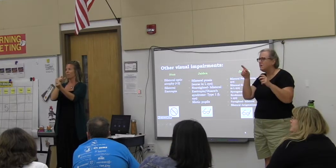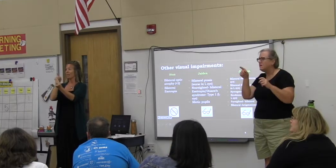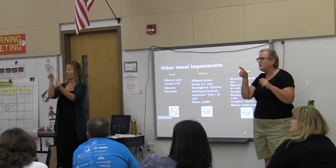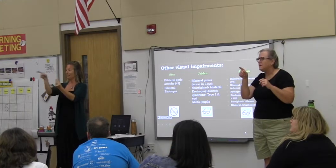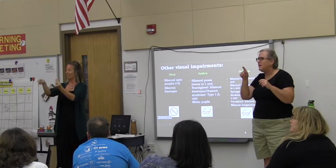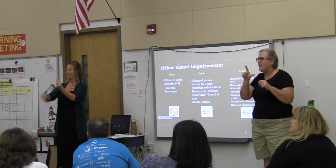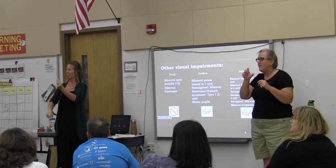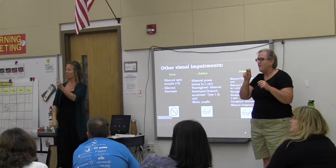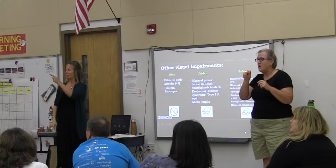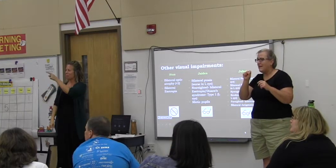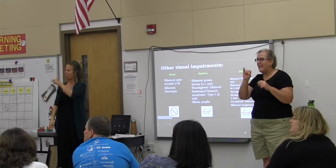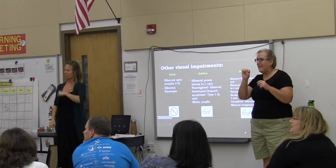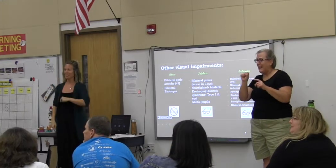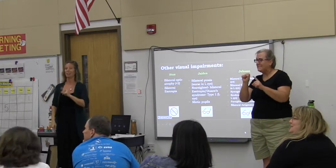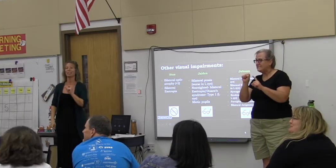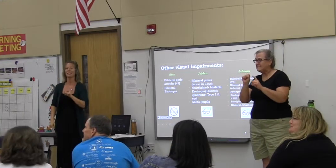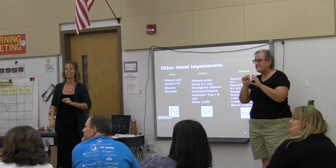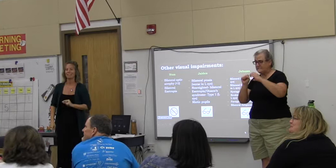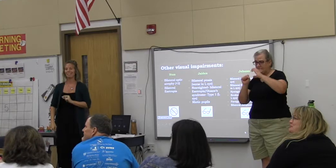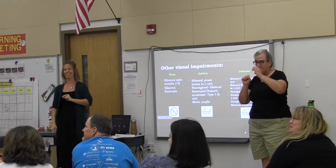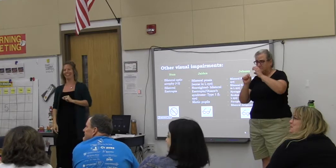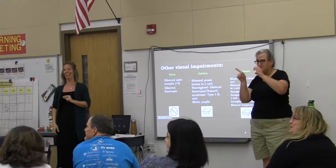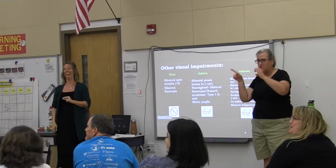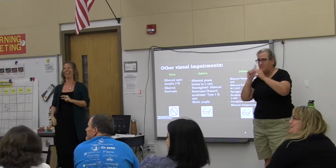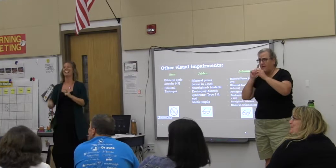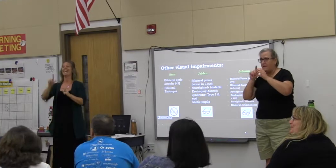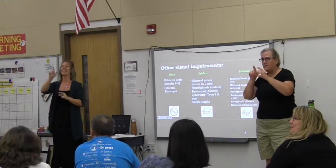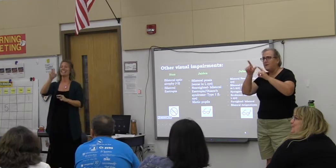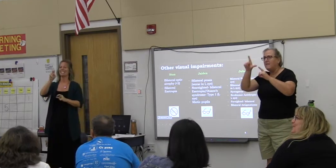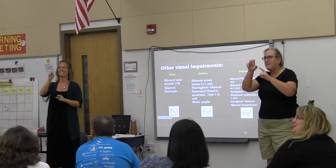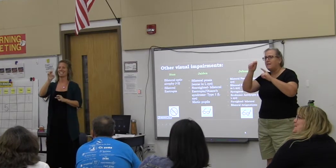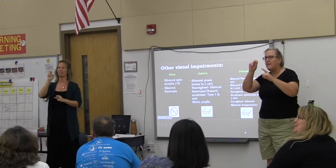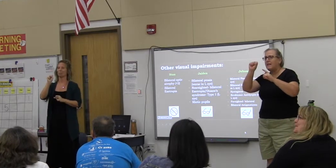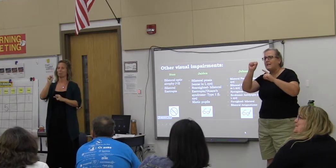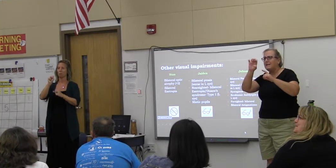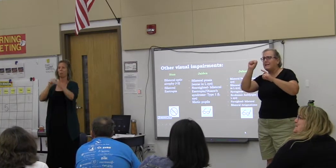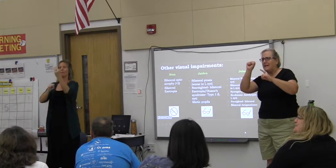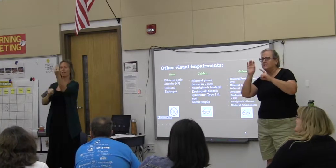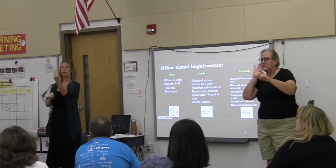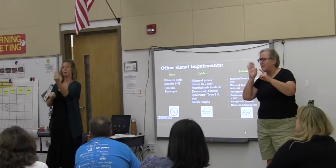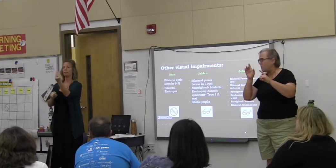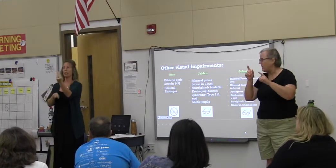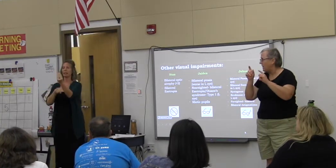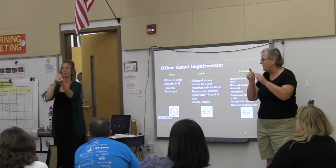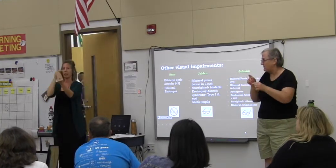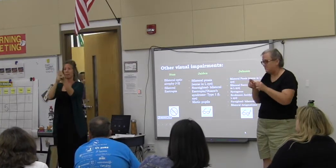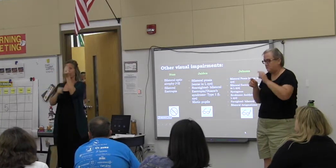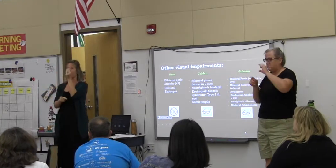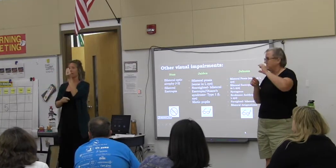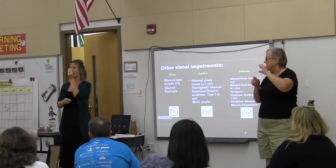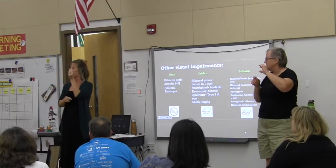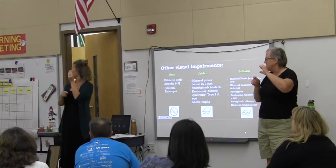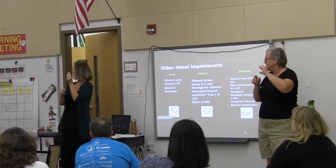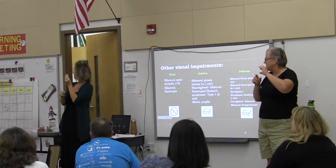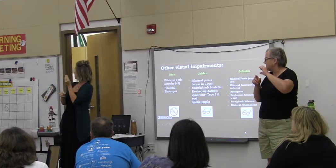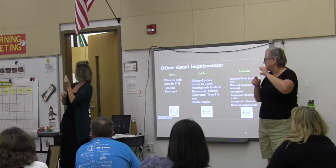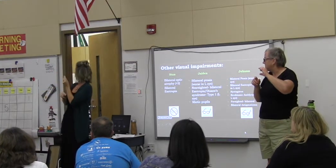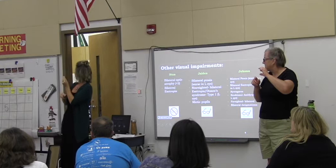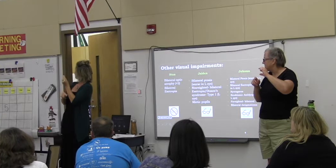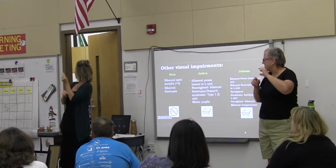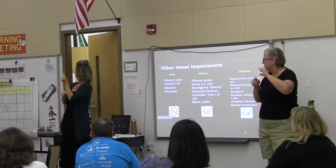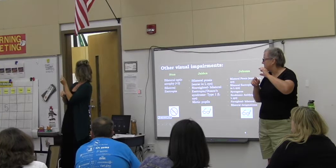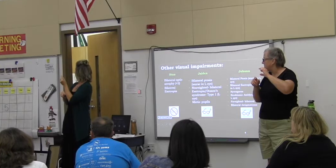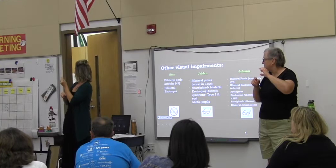lenses? Yes, that's the word I'm looking for. Thank you. Lenses. Lenses. They hold up a lens and they hold it against the